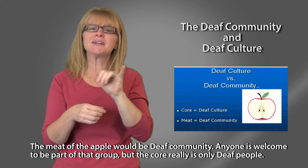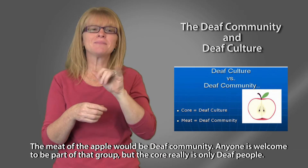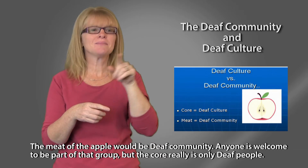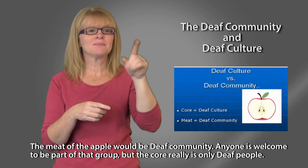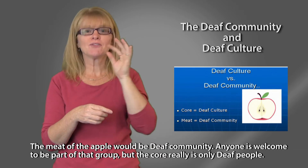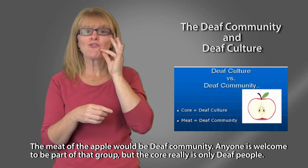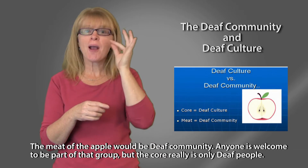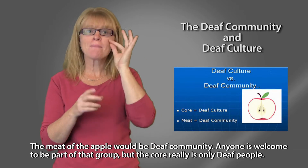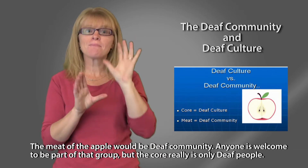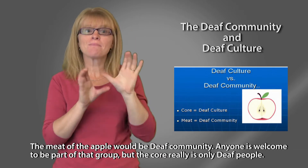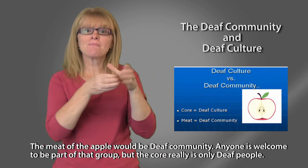people.